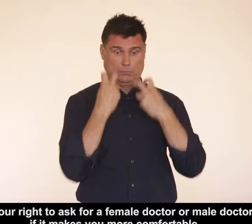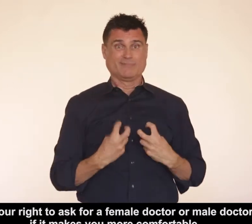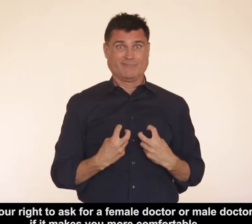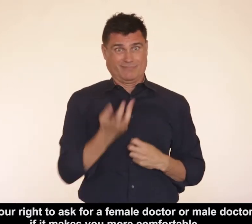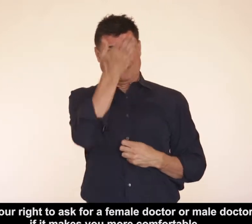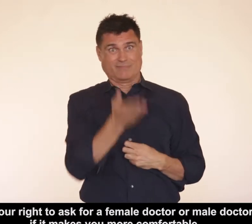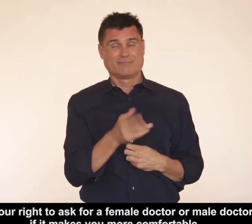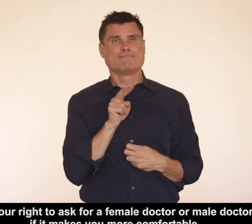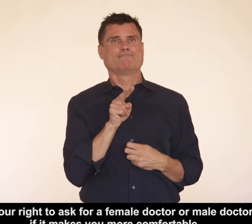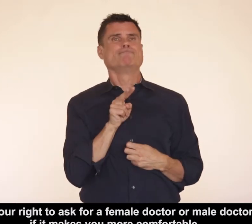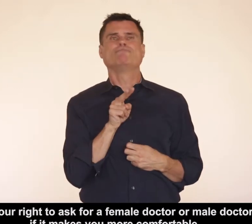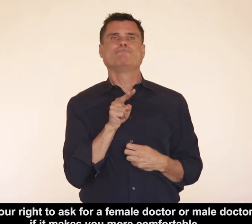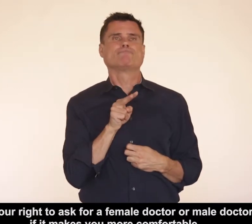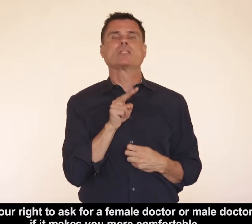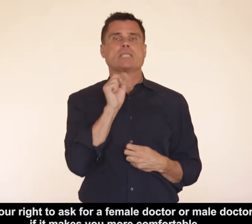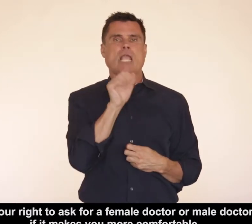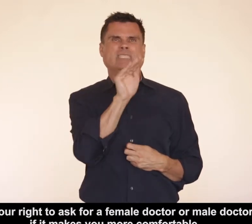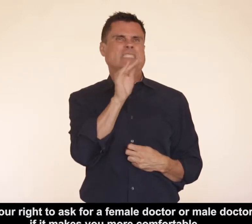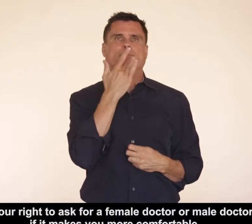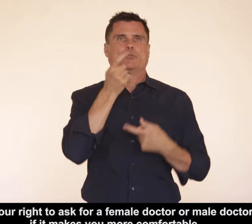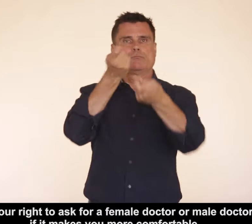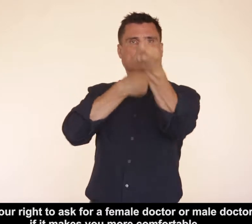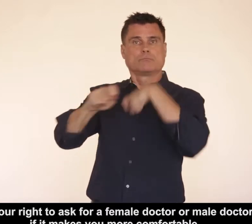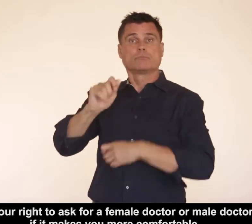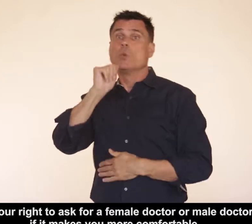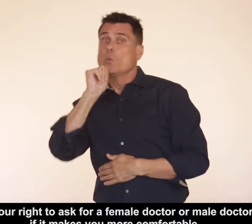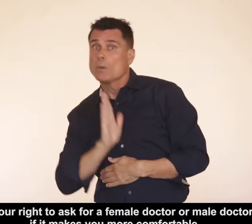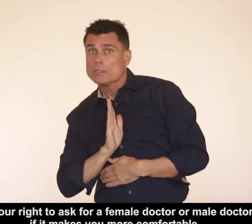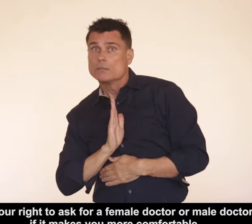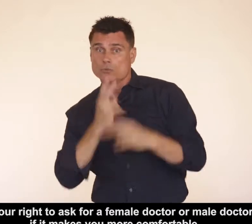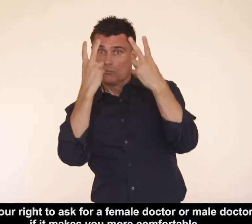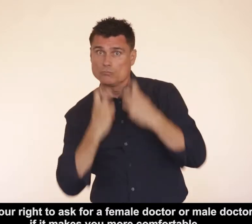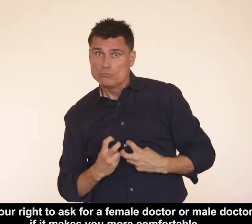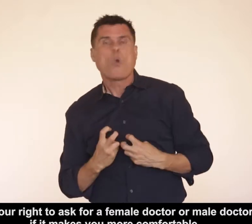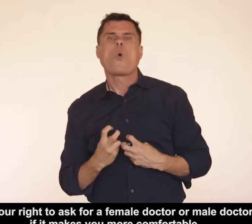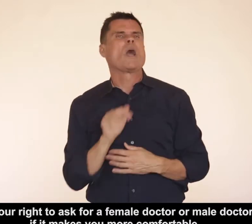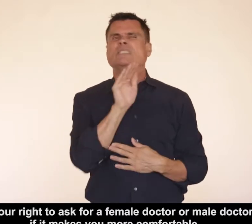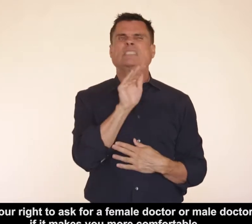It's your right to ask for a female doctor or male doctor if it makes you more comfortable.